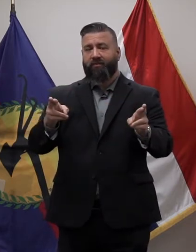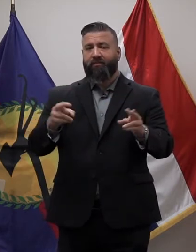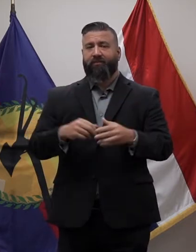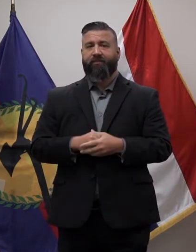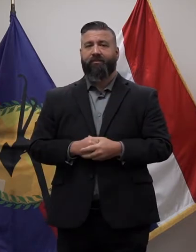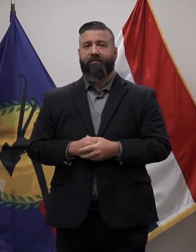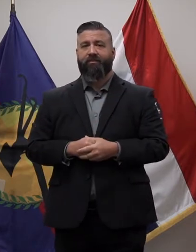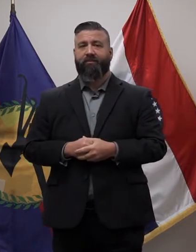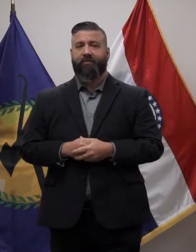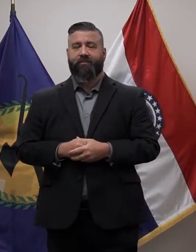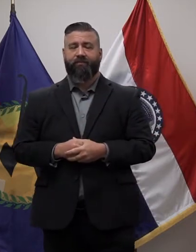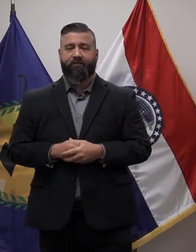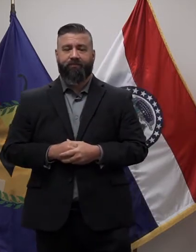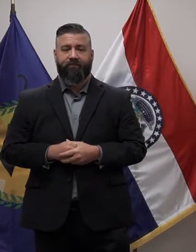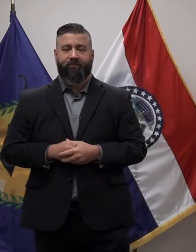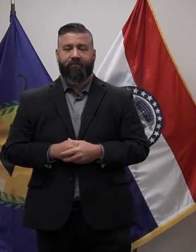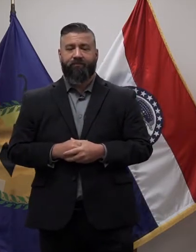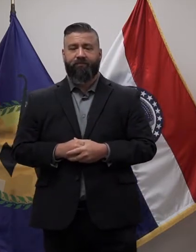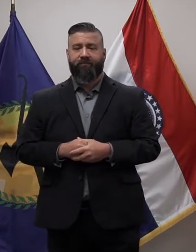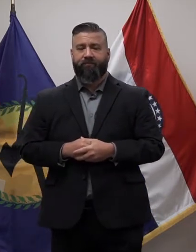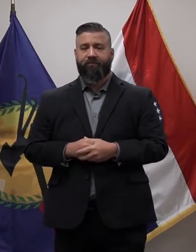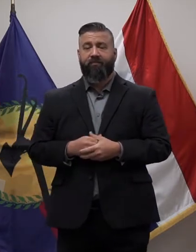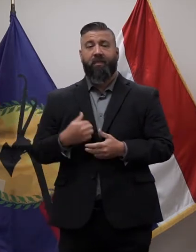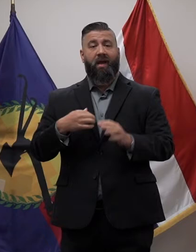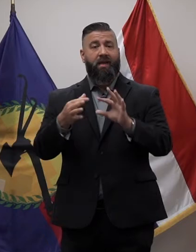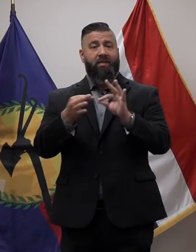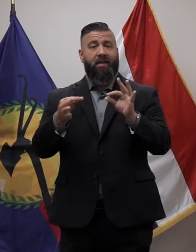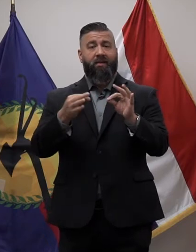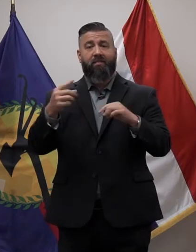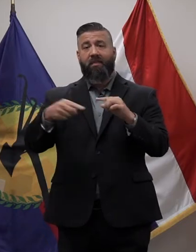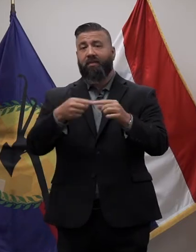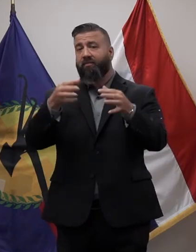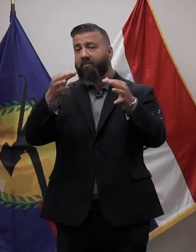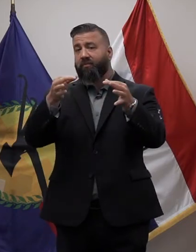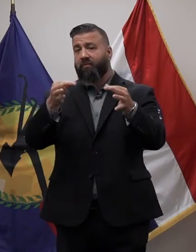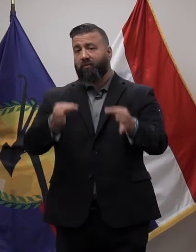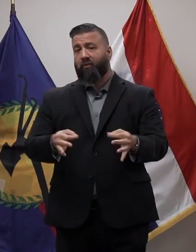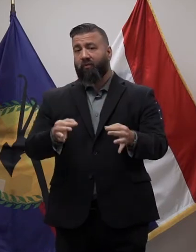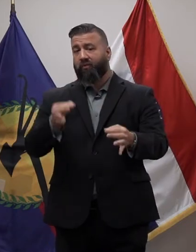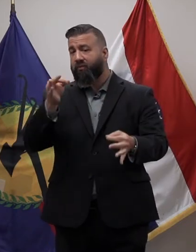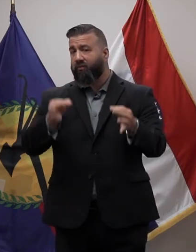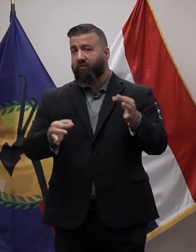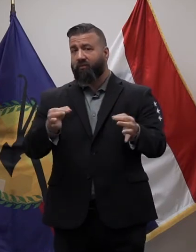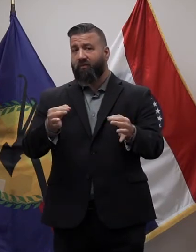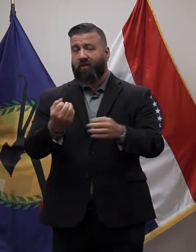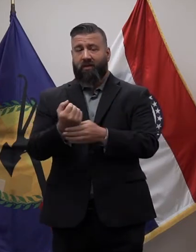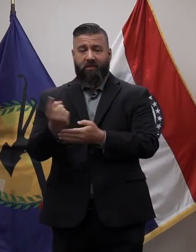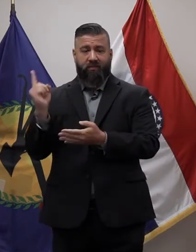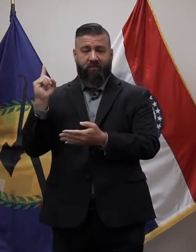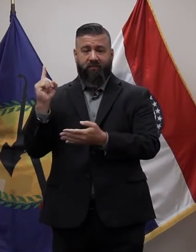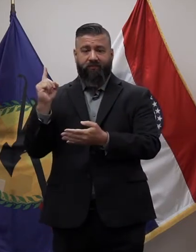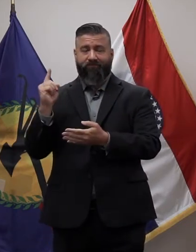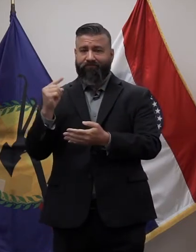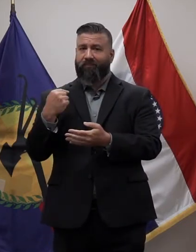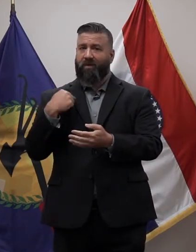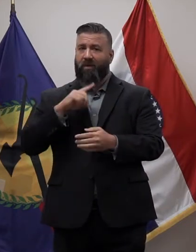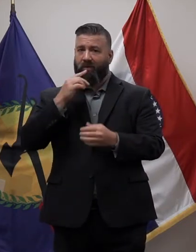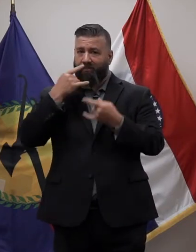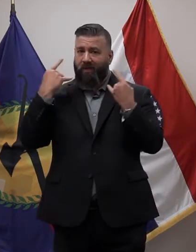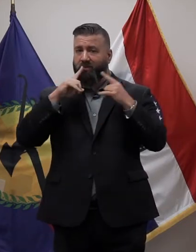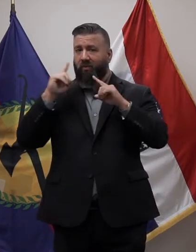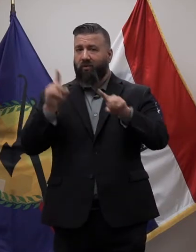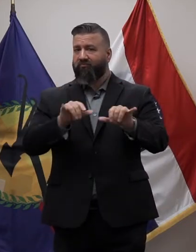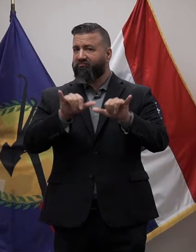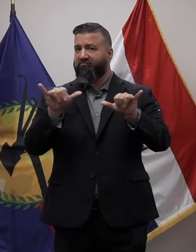ideal. As I said about the court's ruling last week, St. Louis County mask order stays in force, and